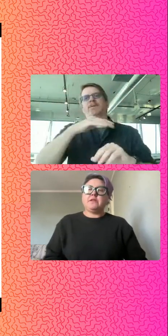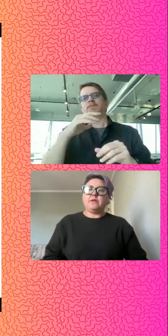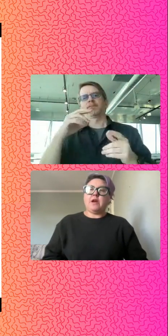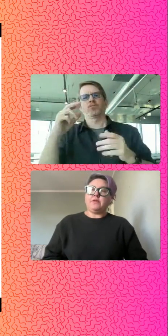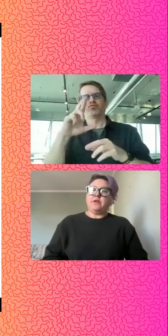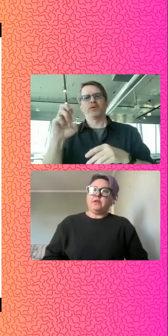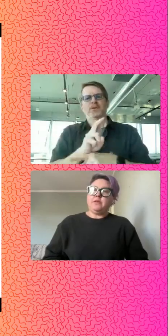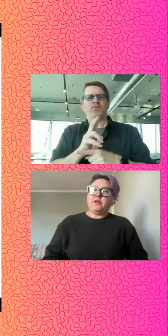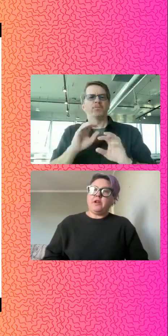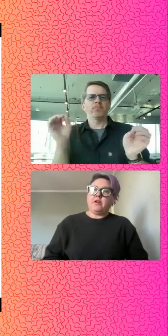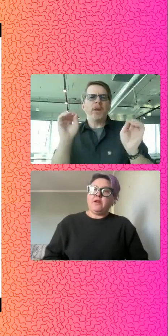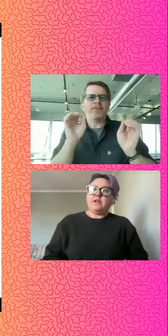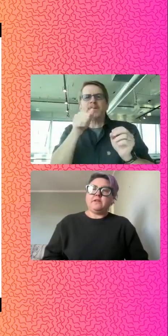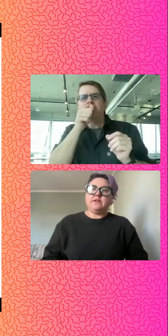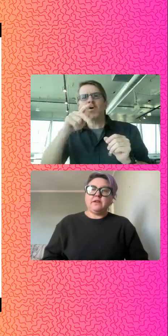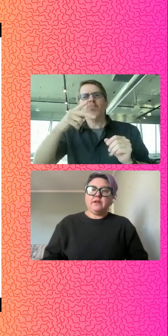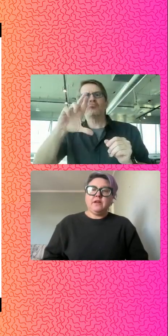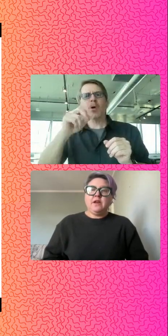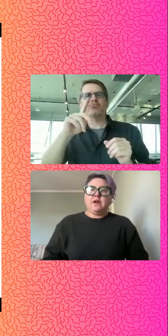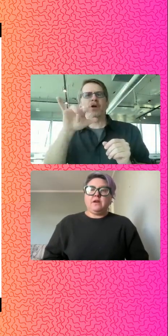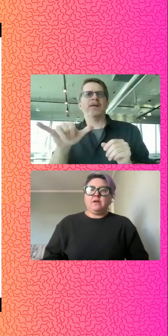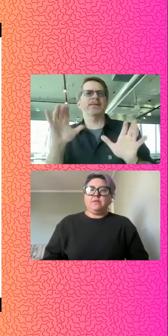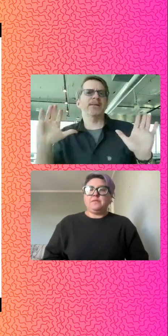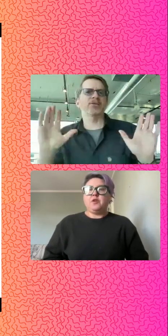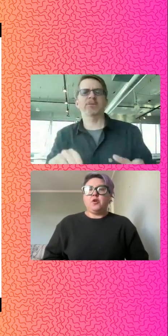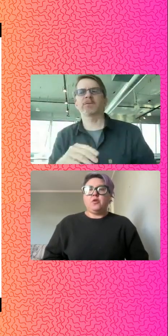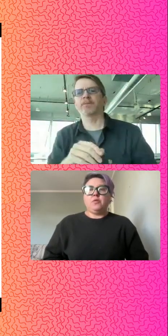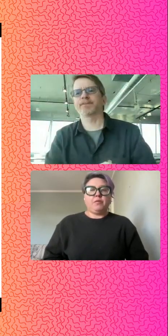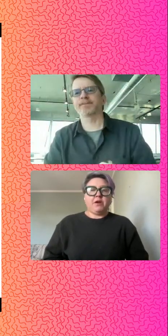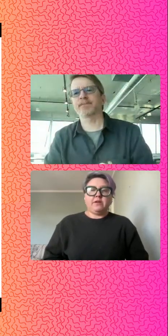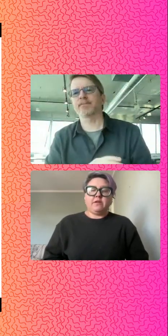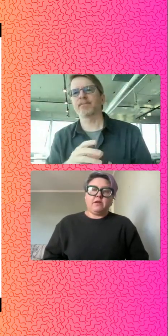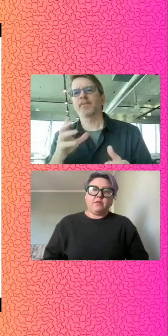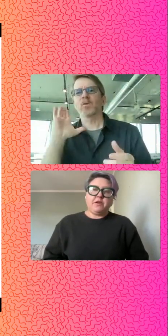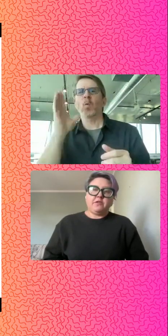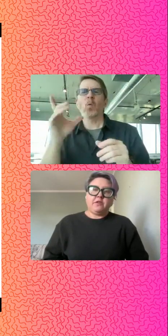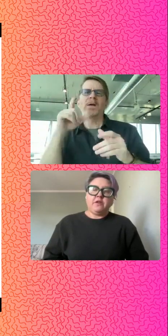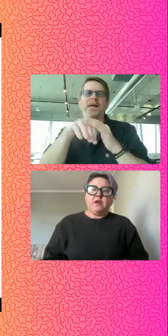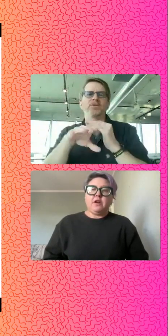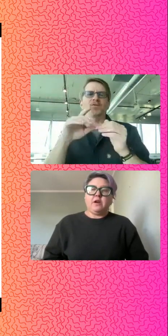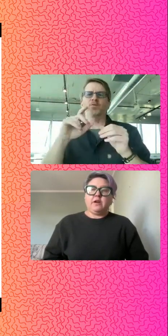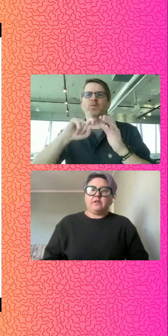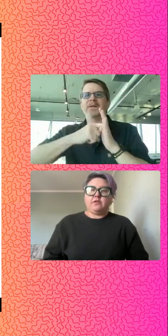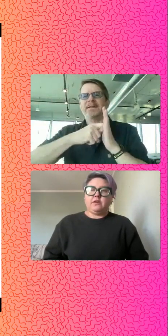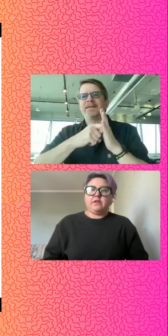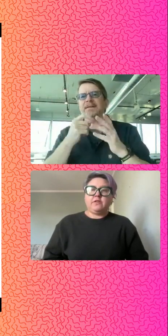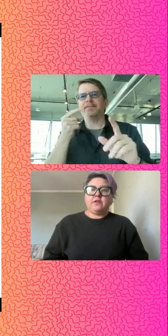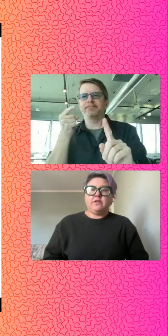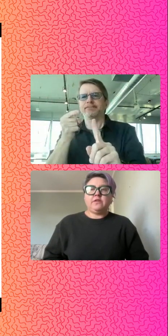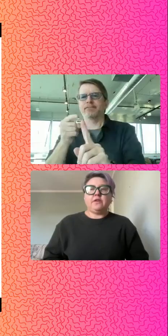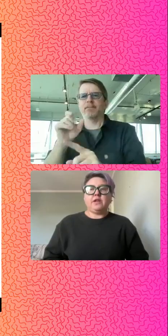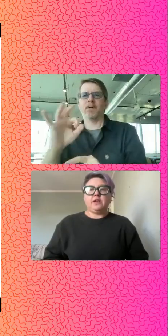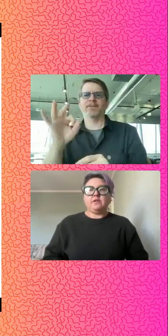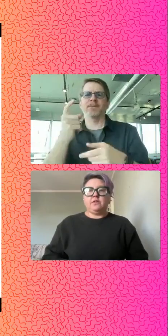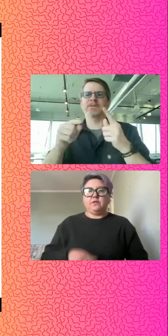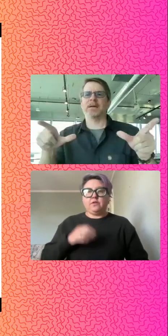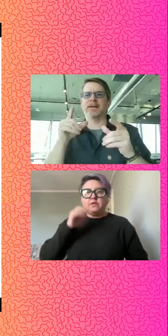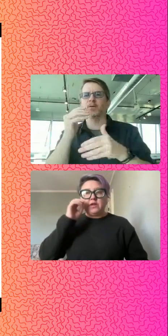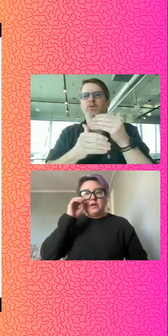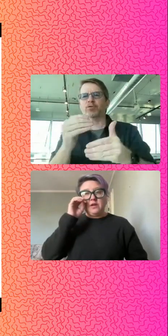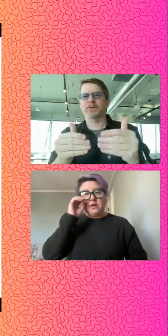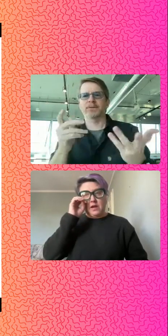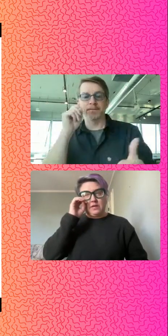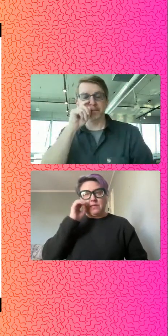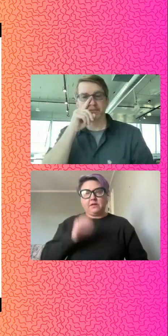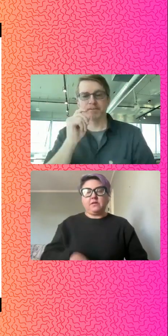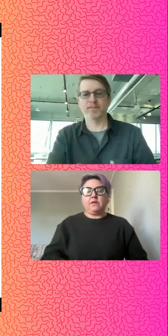some of the things that were out there in the community already existing, no proprietary information, et cetera, et cetera. So getting into sort